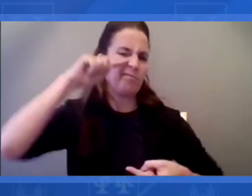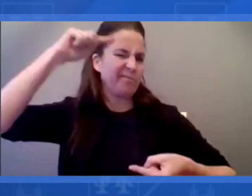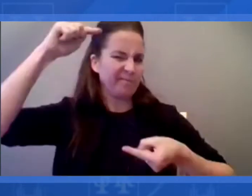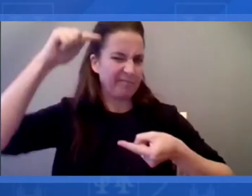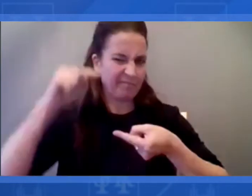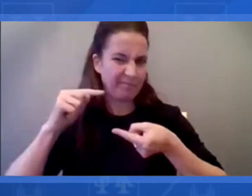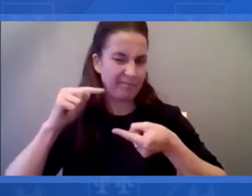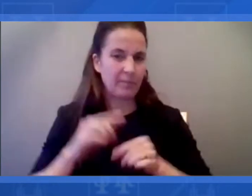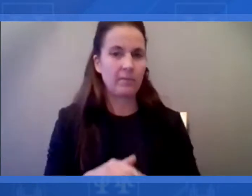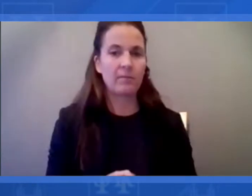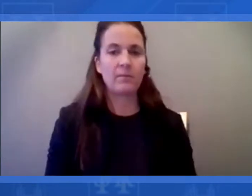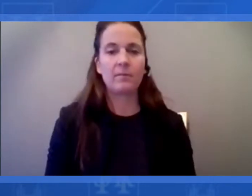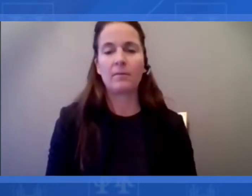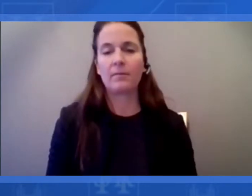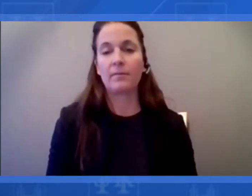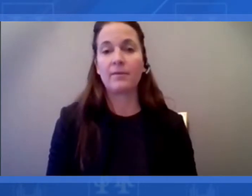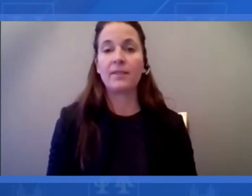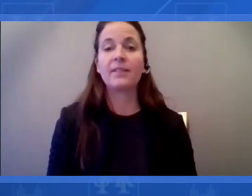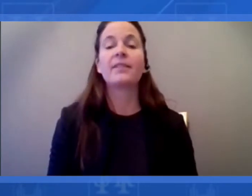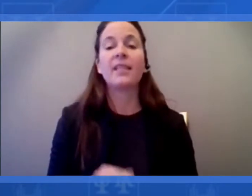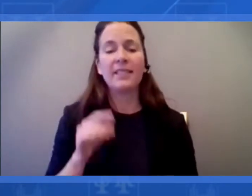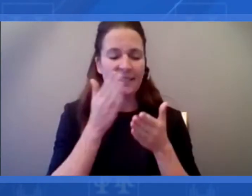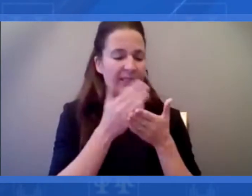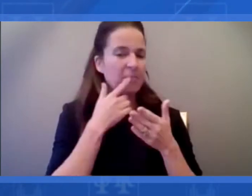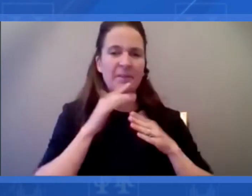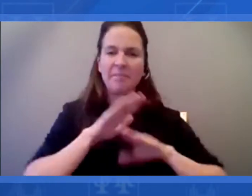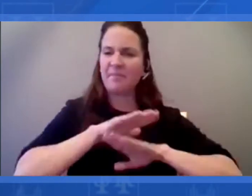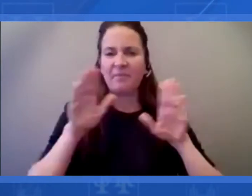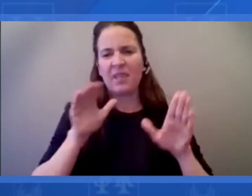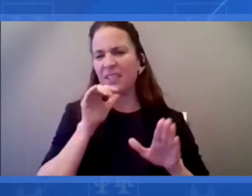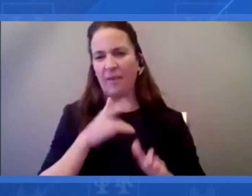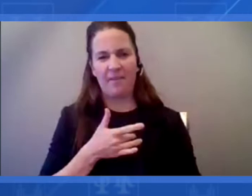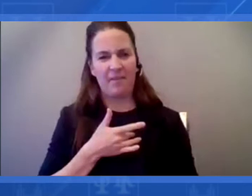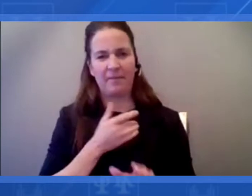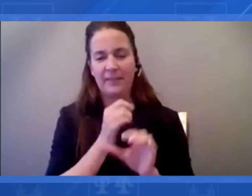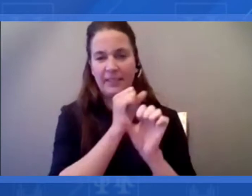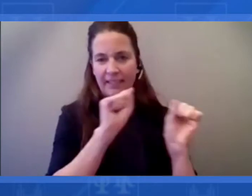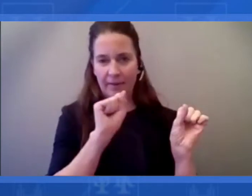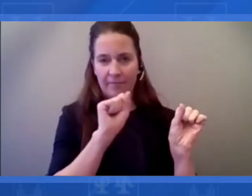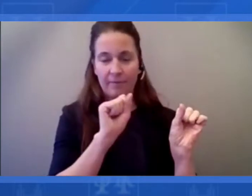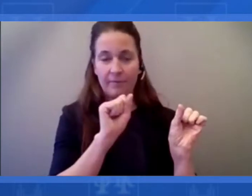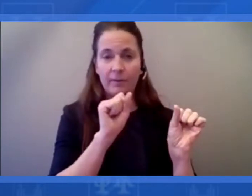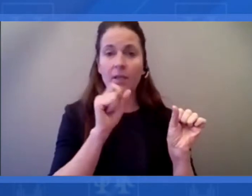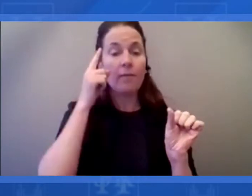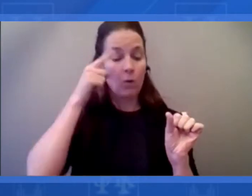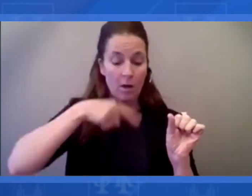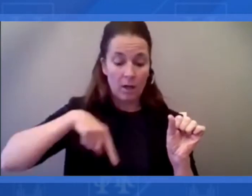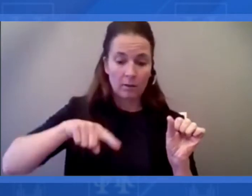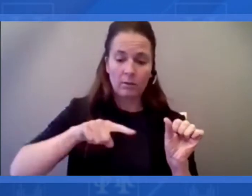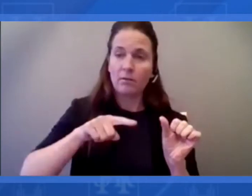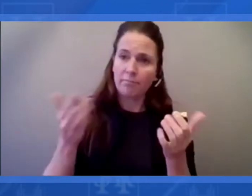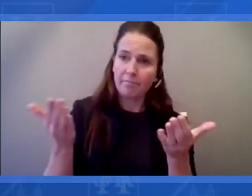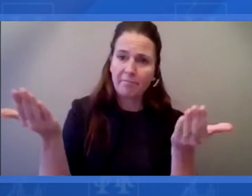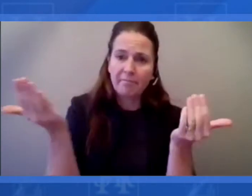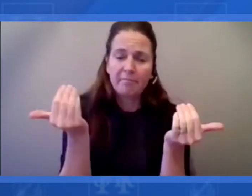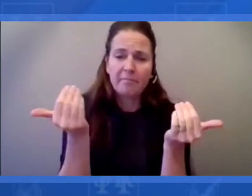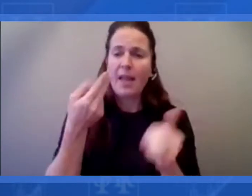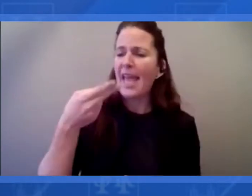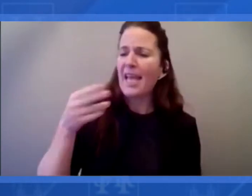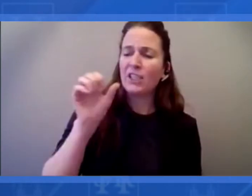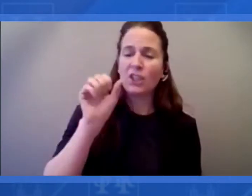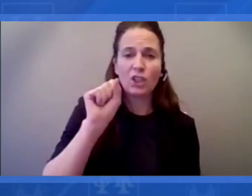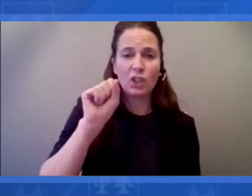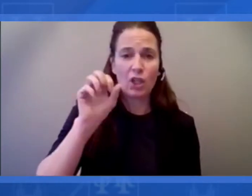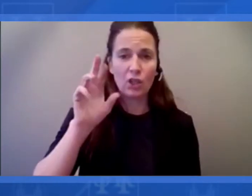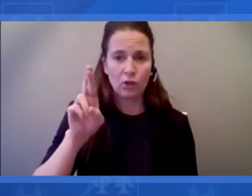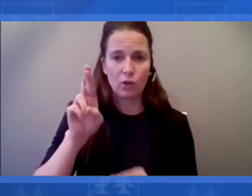riding much less often. In order to support the return of ridership to transit, HSR has launched the Ready